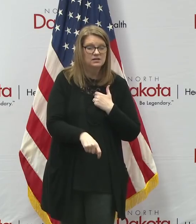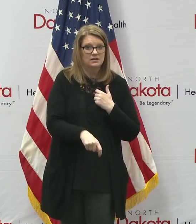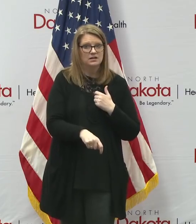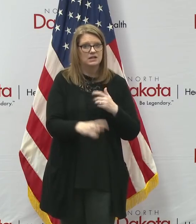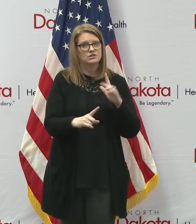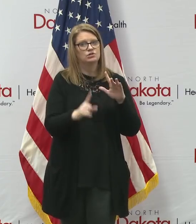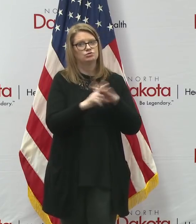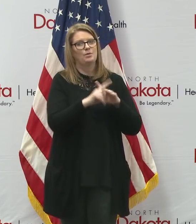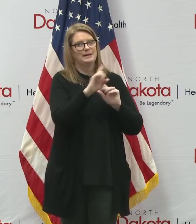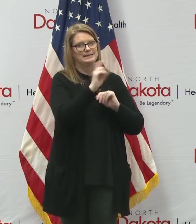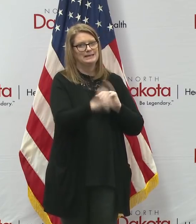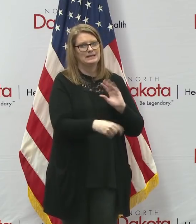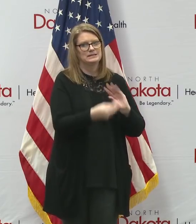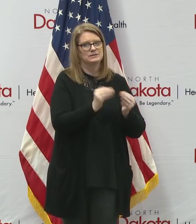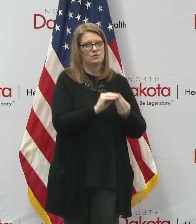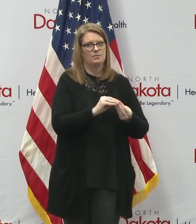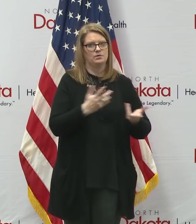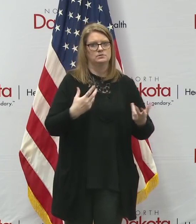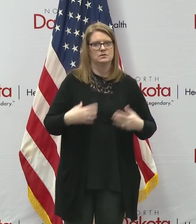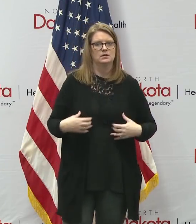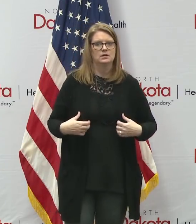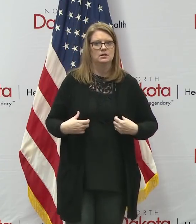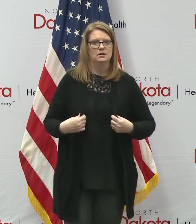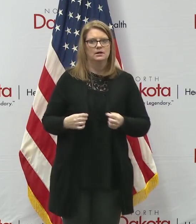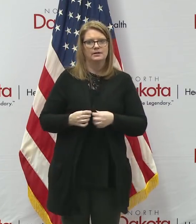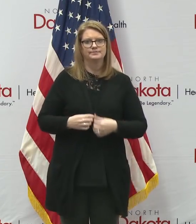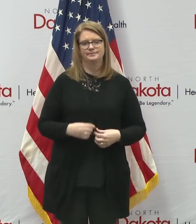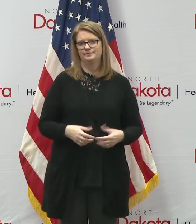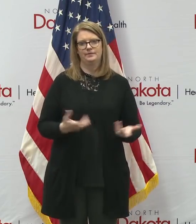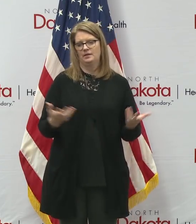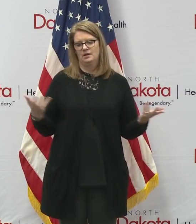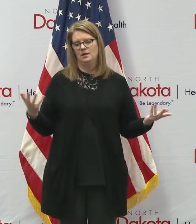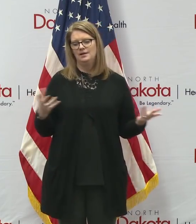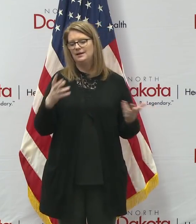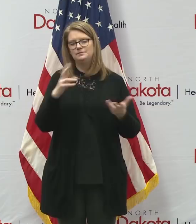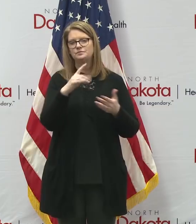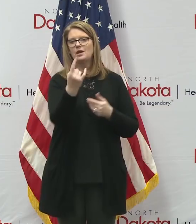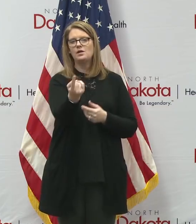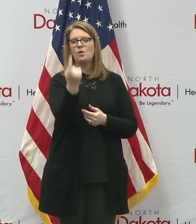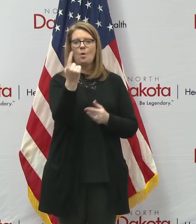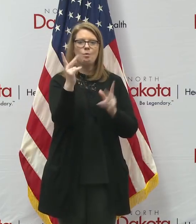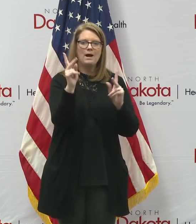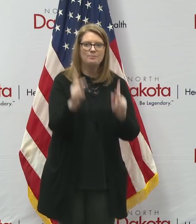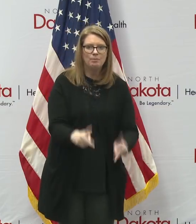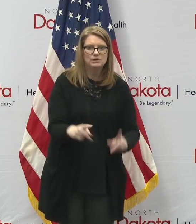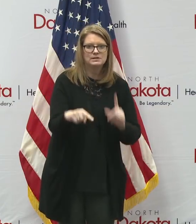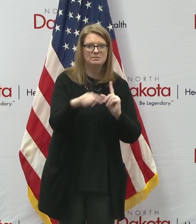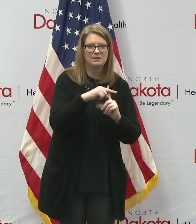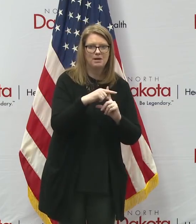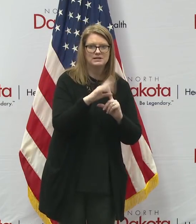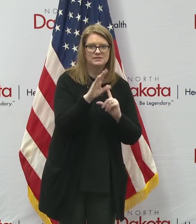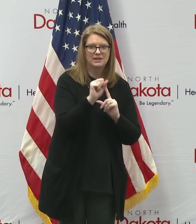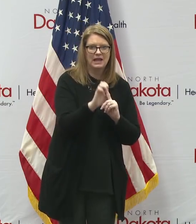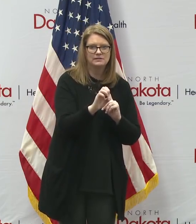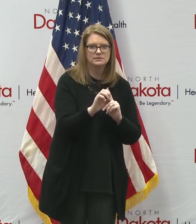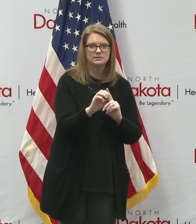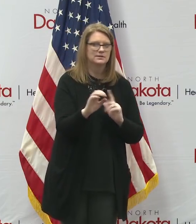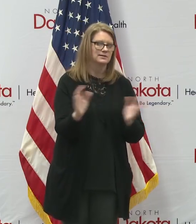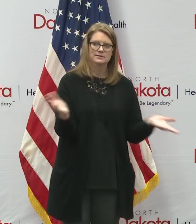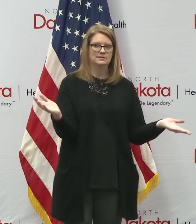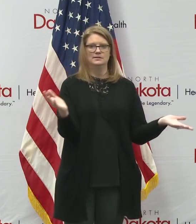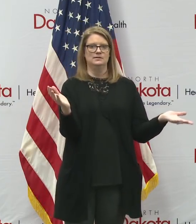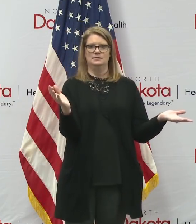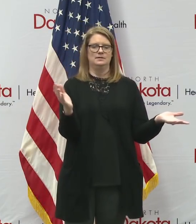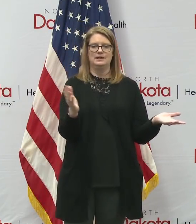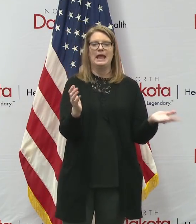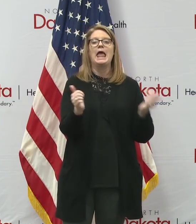said before, we have to presume it's not about one individual. It's about, we have to assume that COVID is